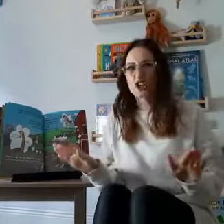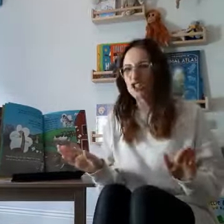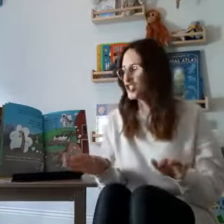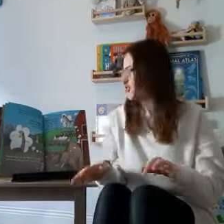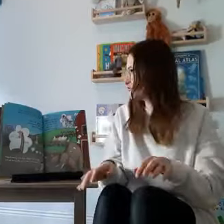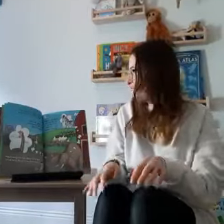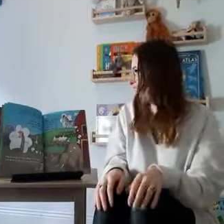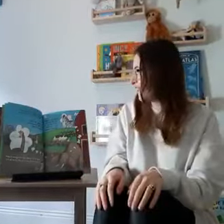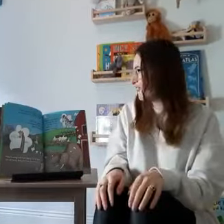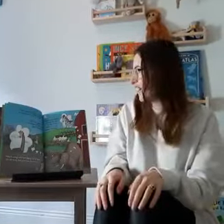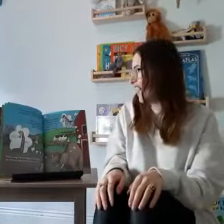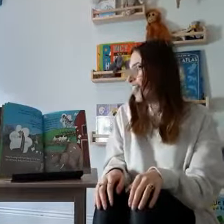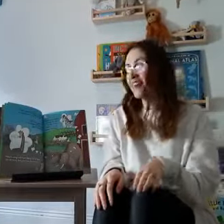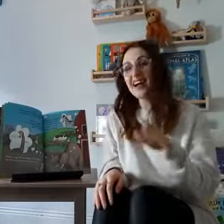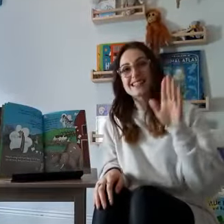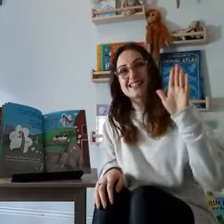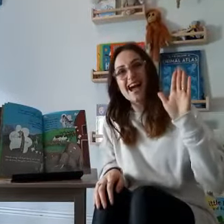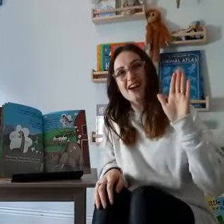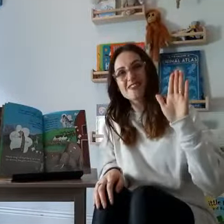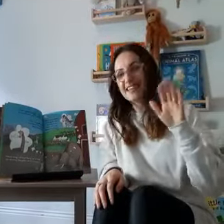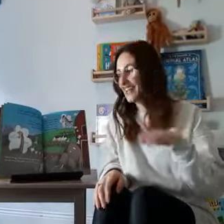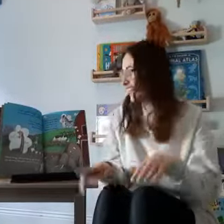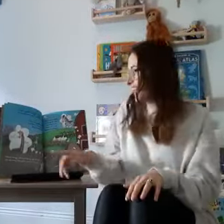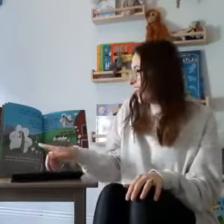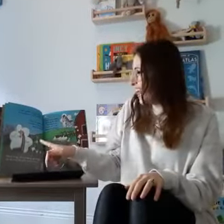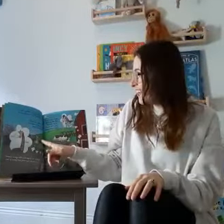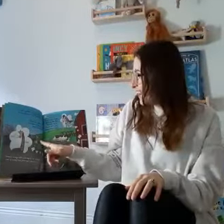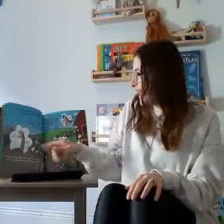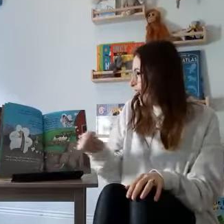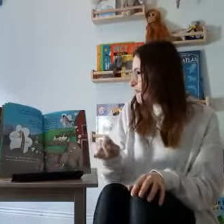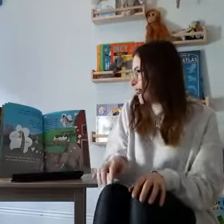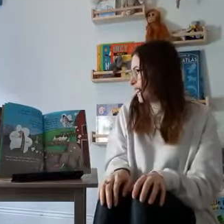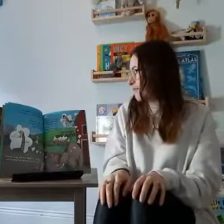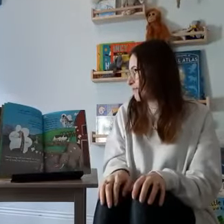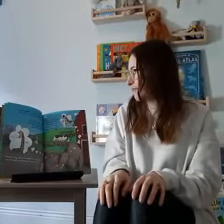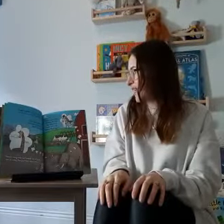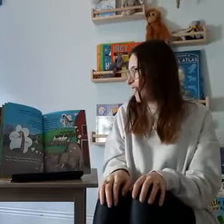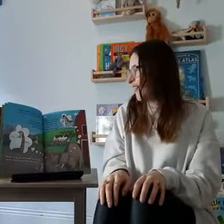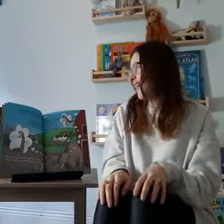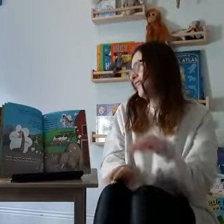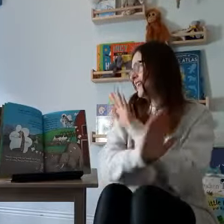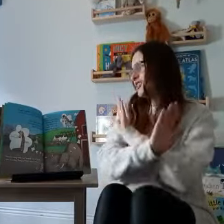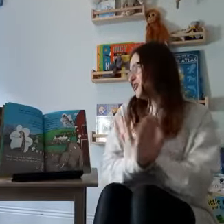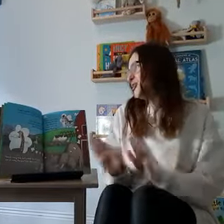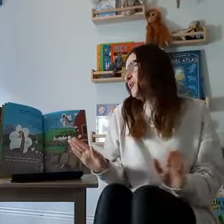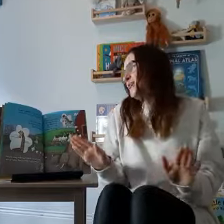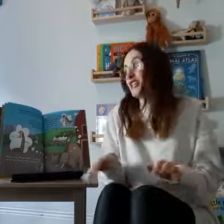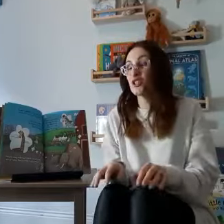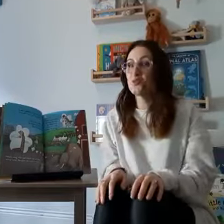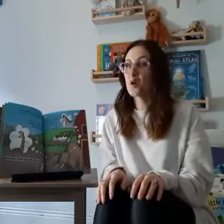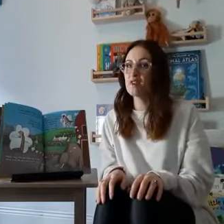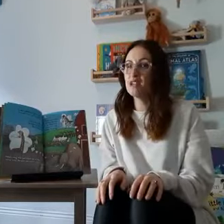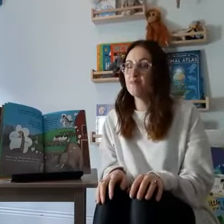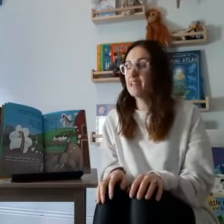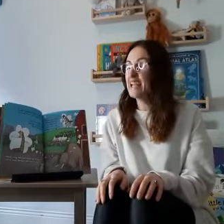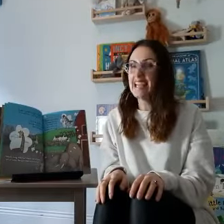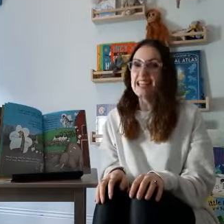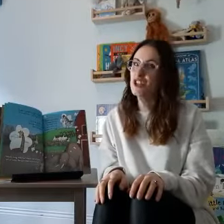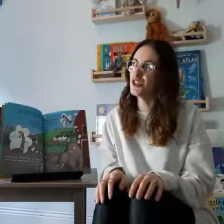a giraffe. That's Larry, the llama. There's no need to worry. He